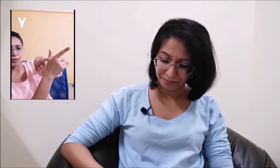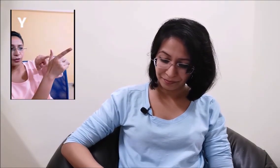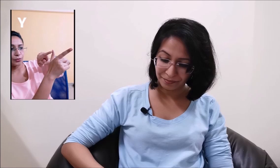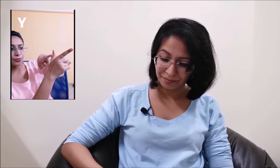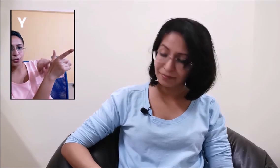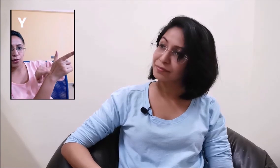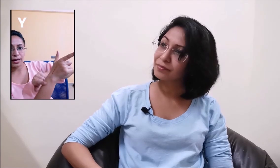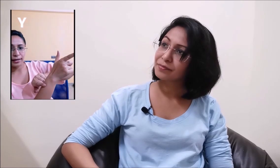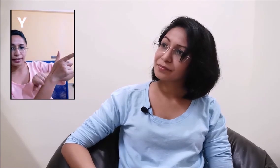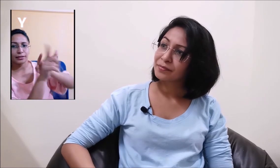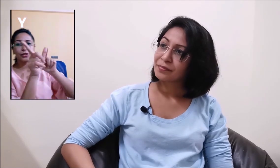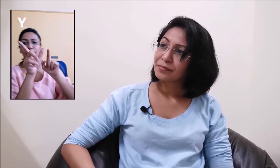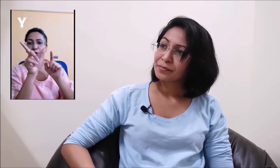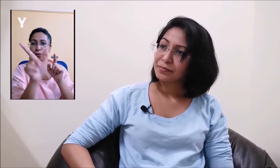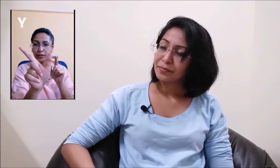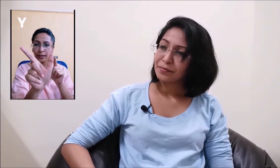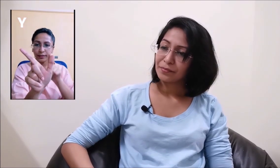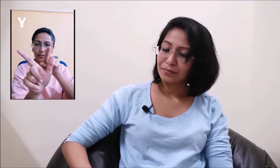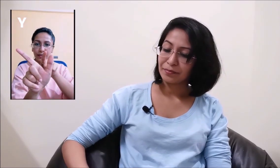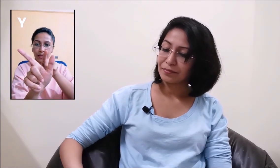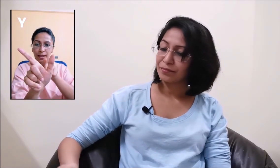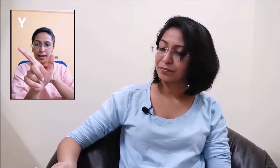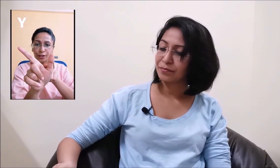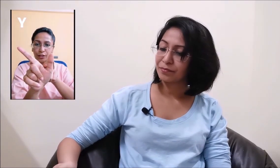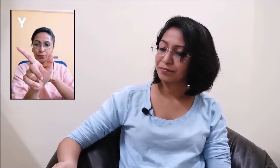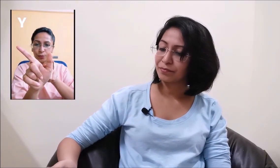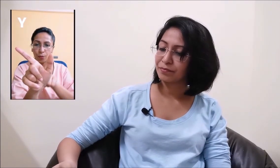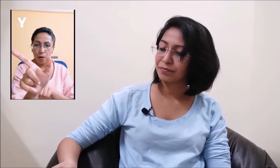You draw a line like this, but you hold it like this and just do Y,